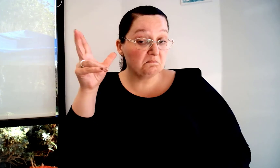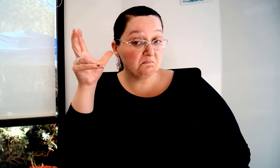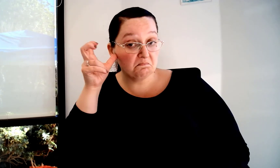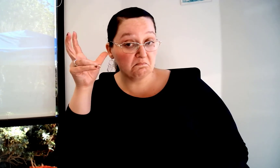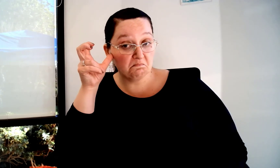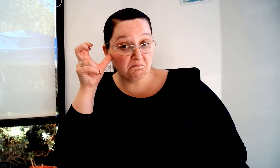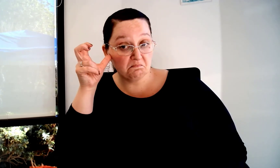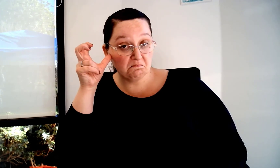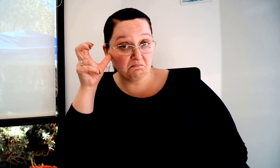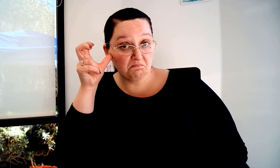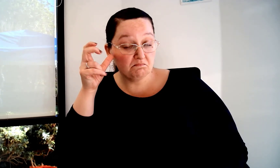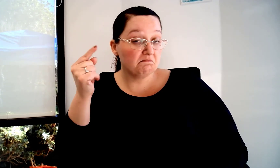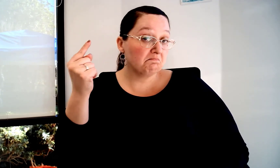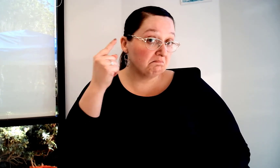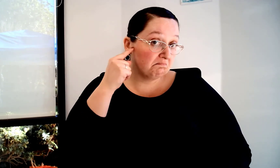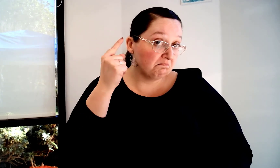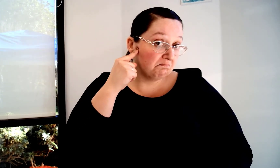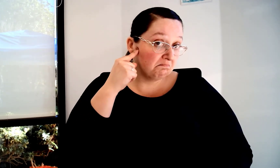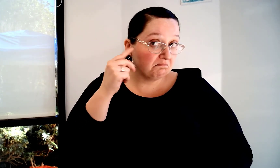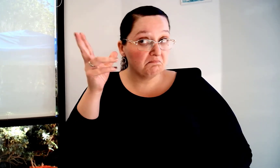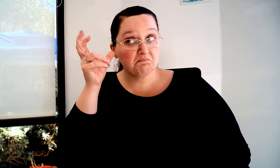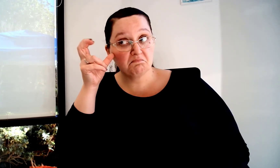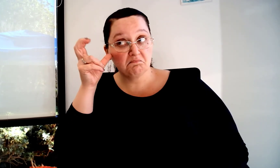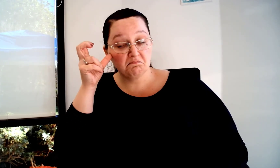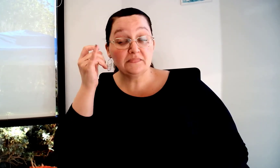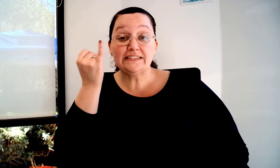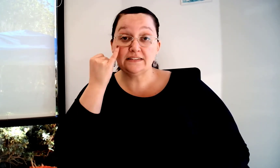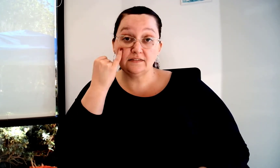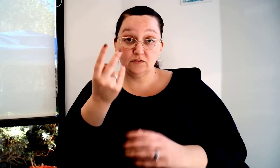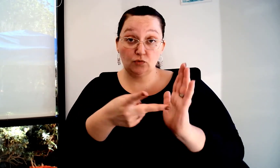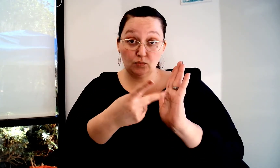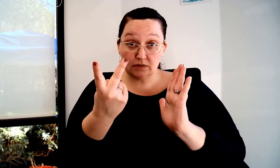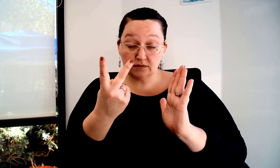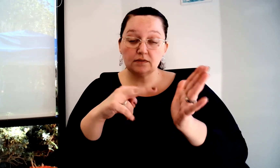If you do this twice, tap twice or pull twice,